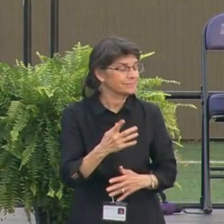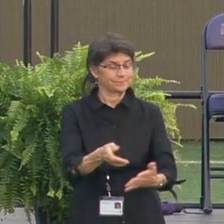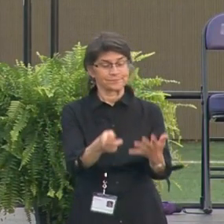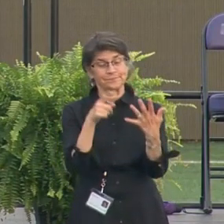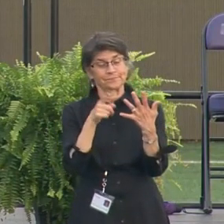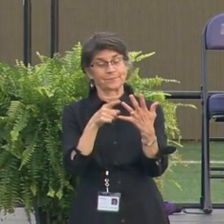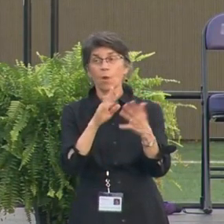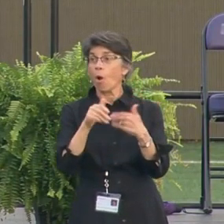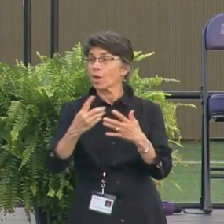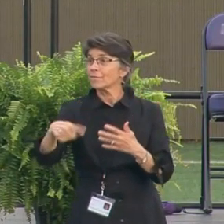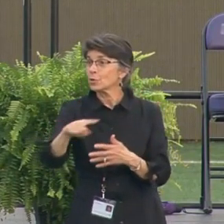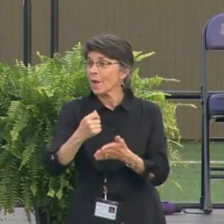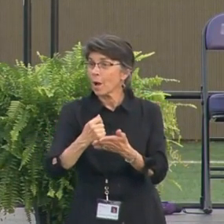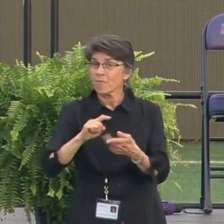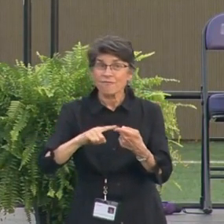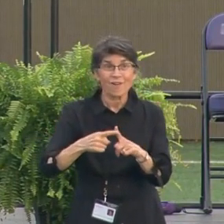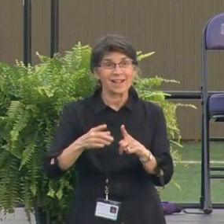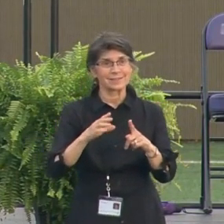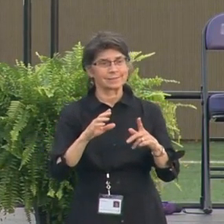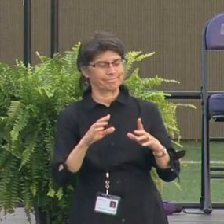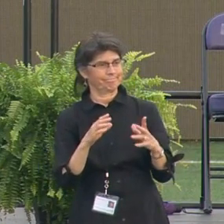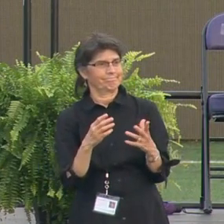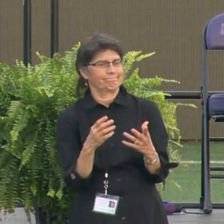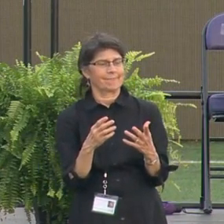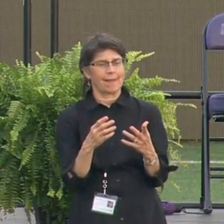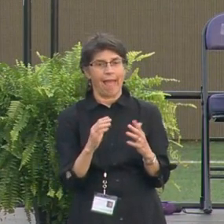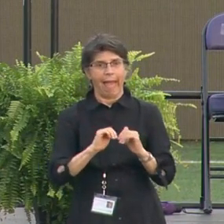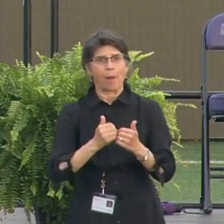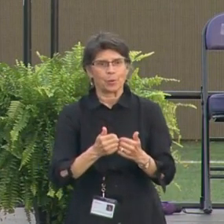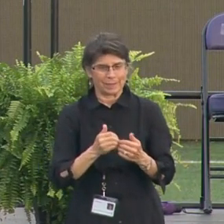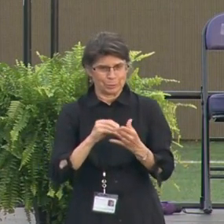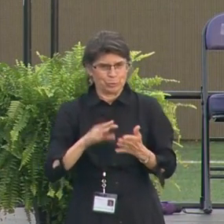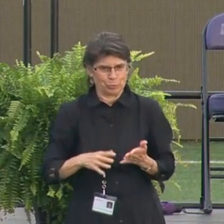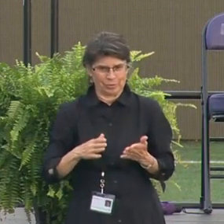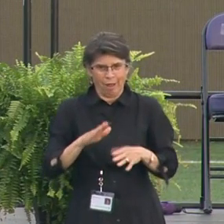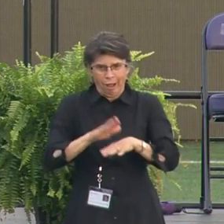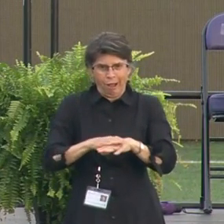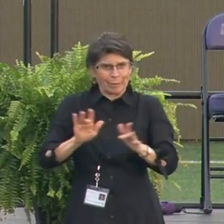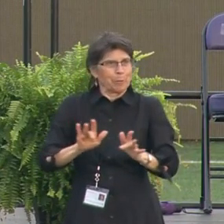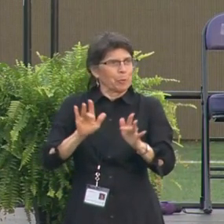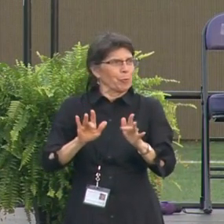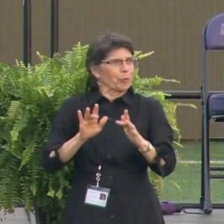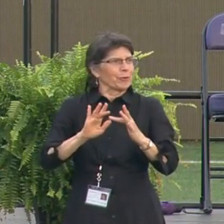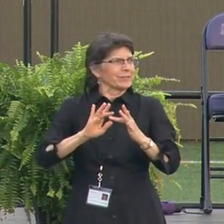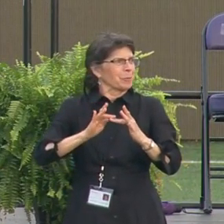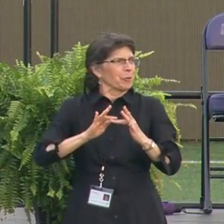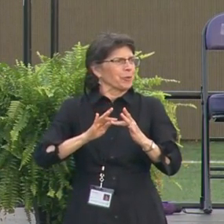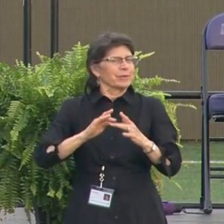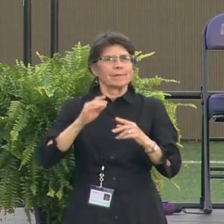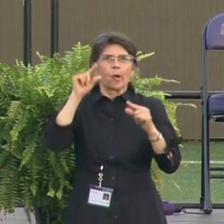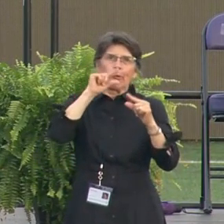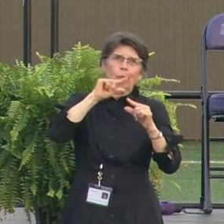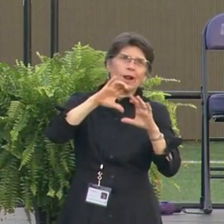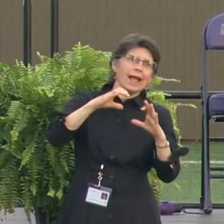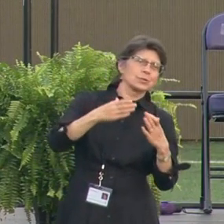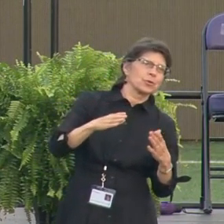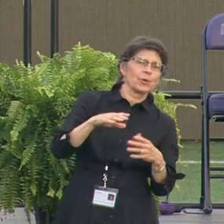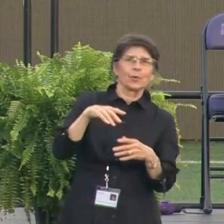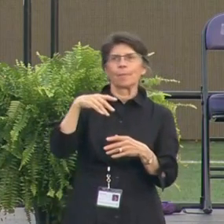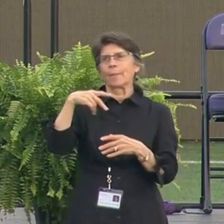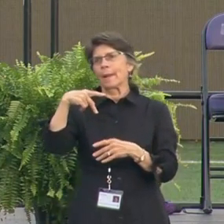of you who've helped your friends and your classmates just figure out how to be a student on a computer through Zoom classes, Google Classroom, Pear